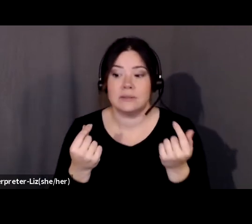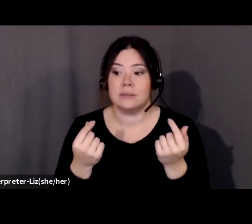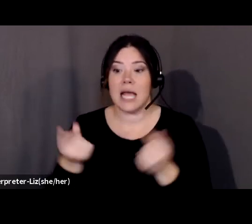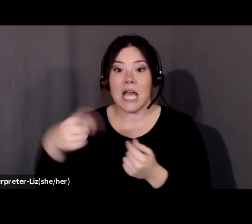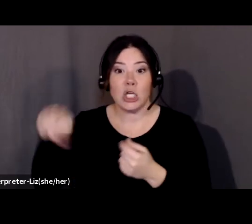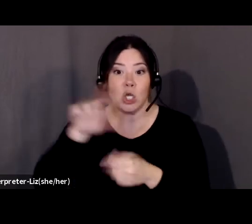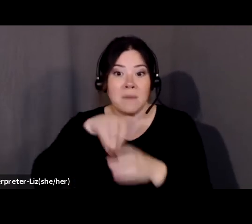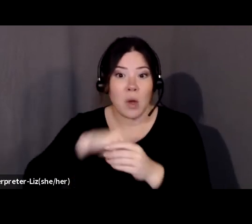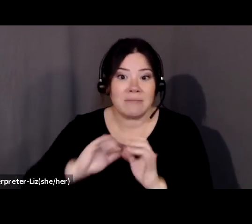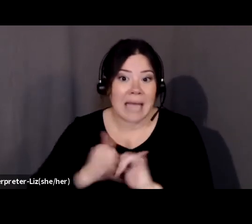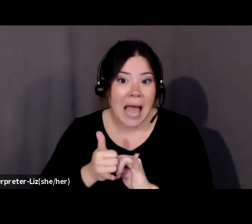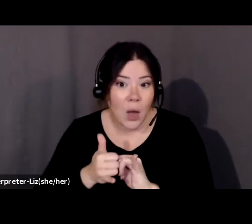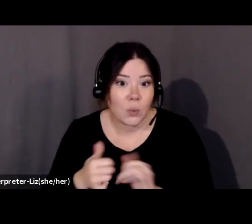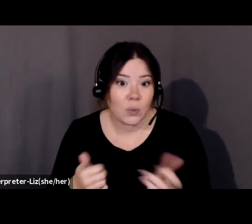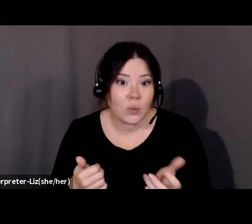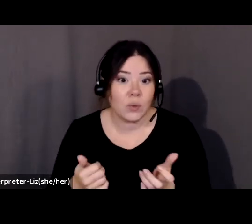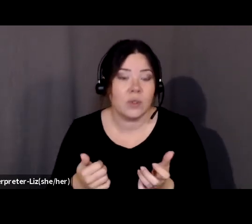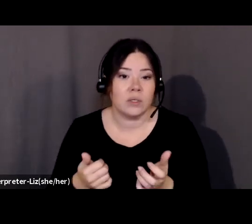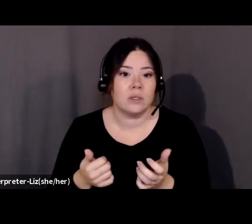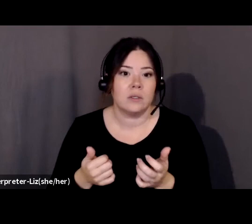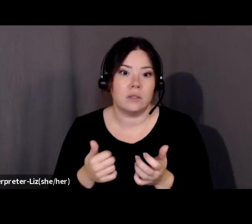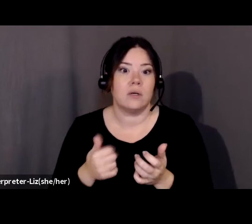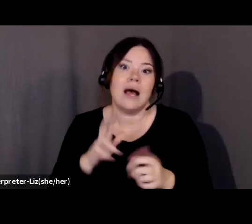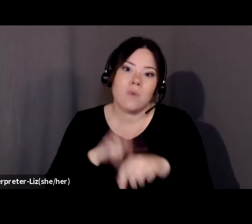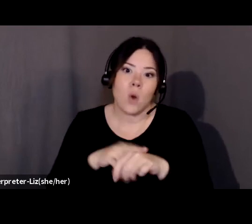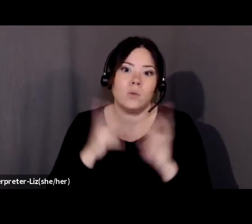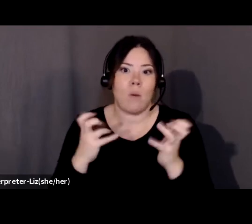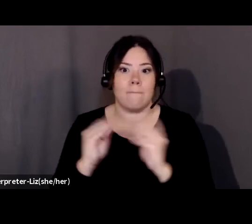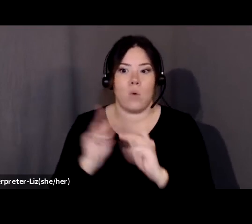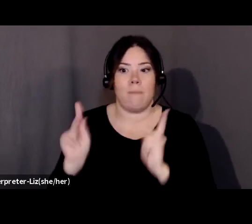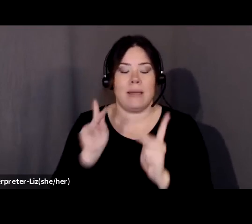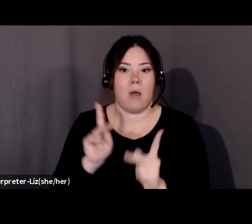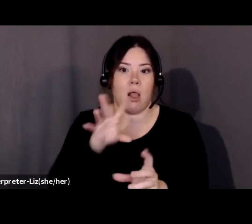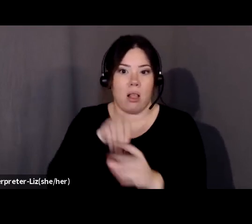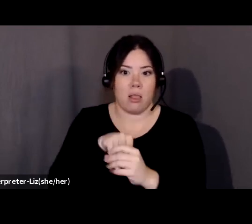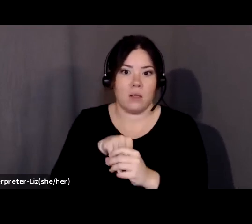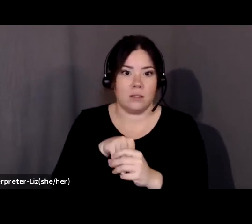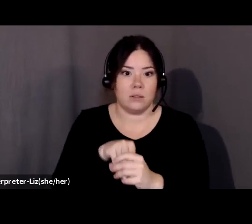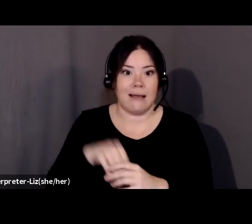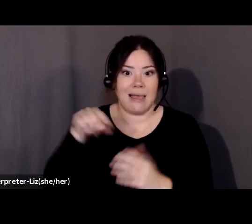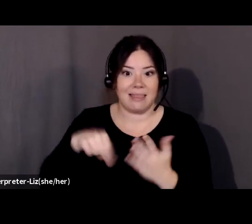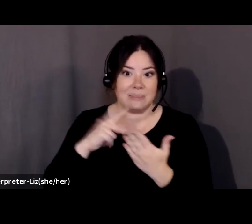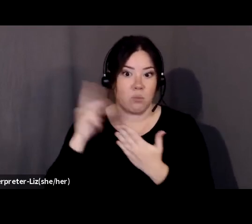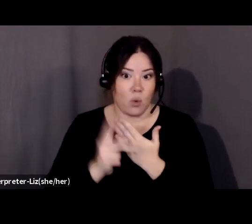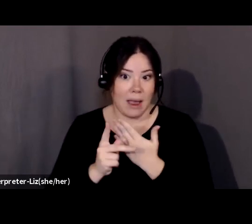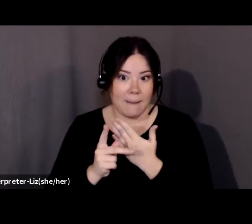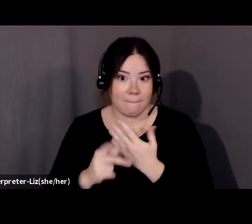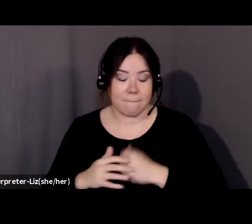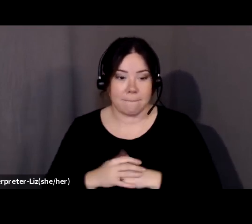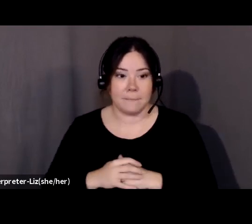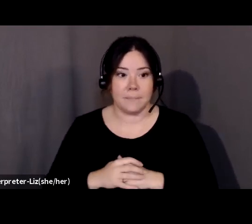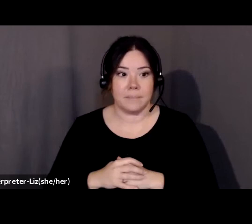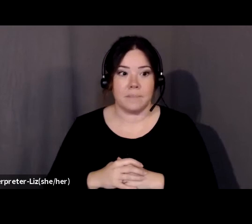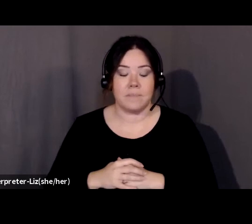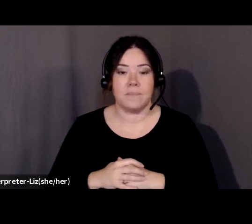involved, because we are looking for more people to participate in this program, we just